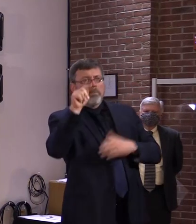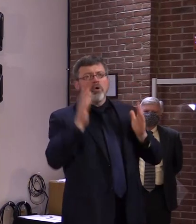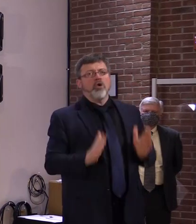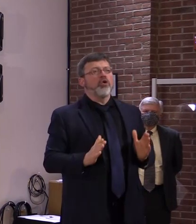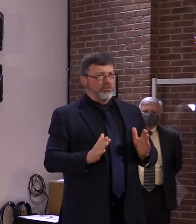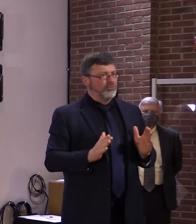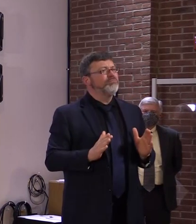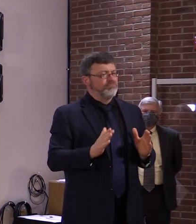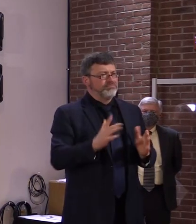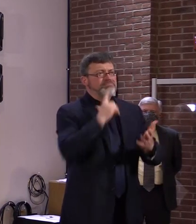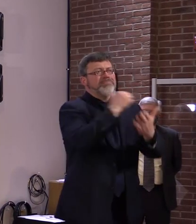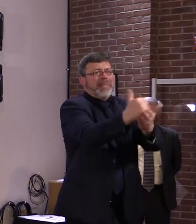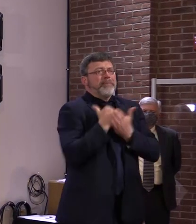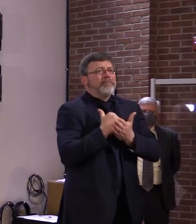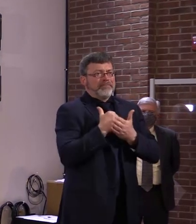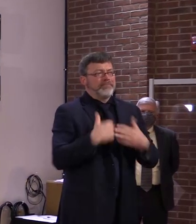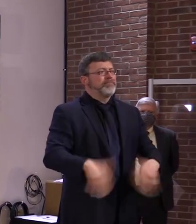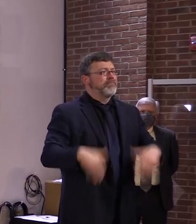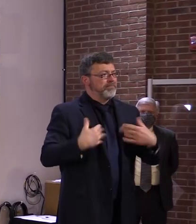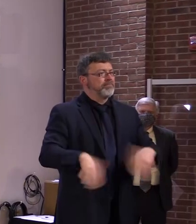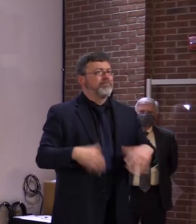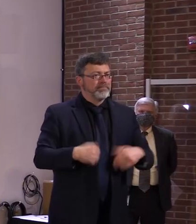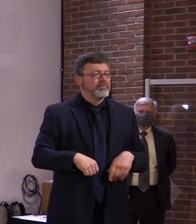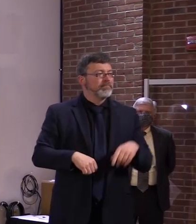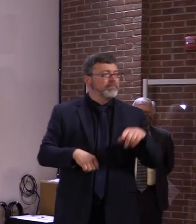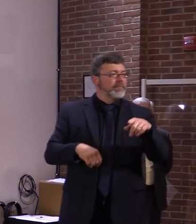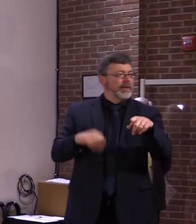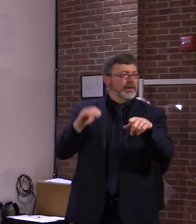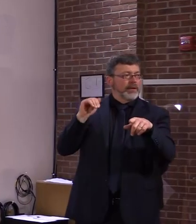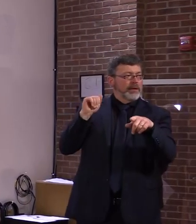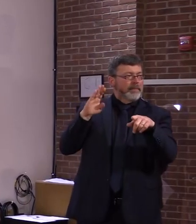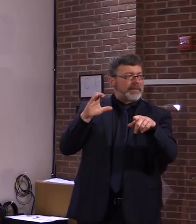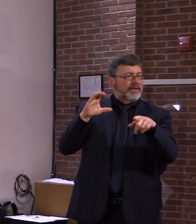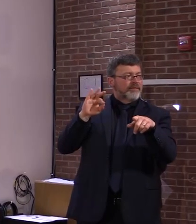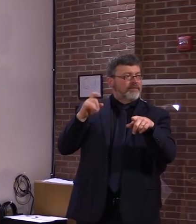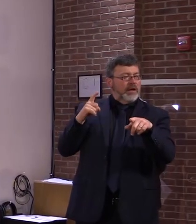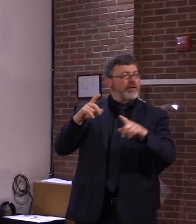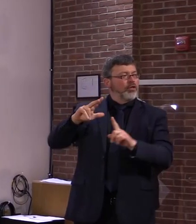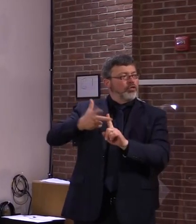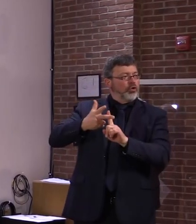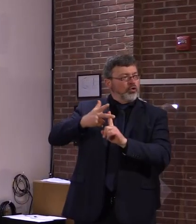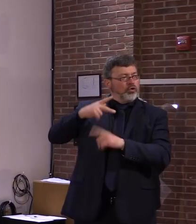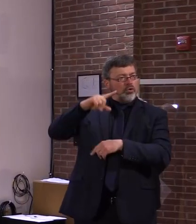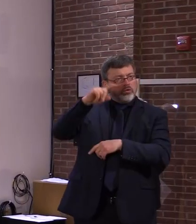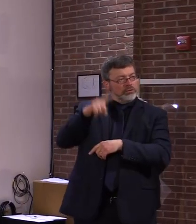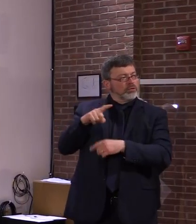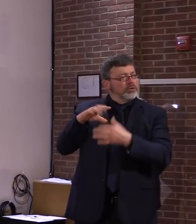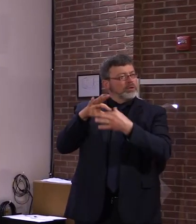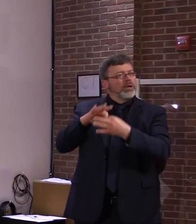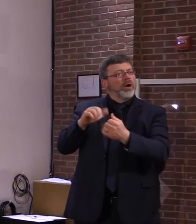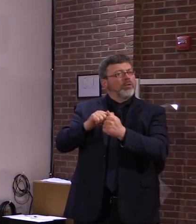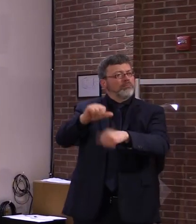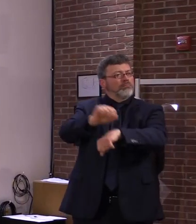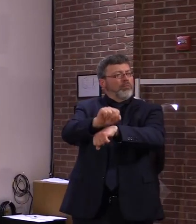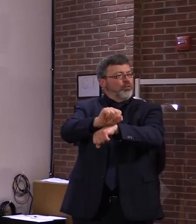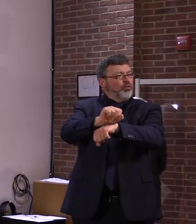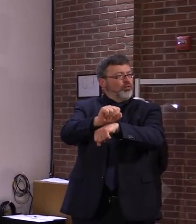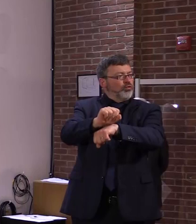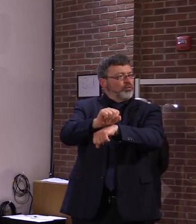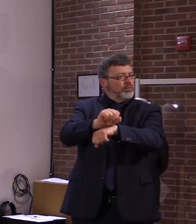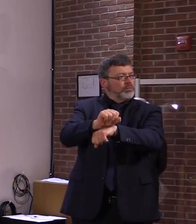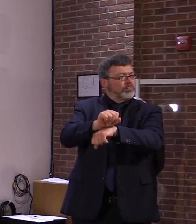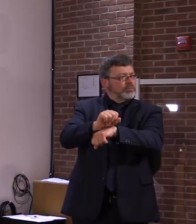any update on the employment situation across the board? Have you heard anything in terms